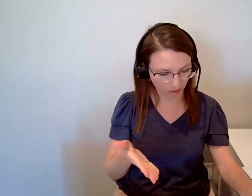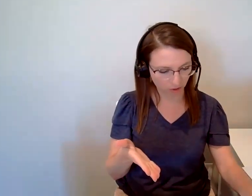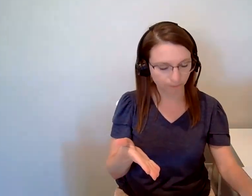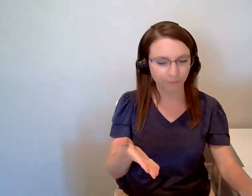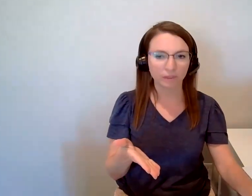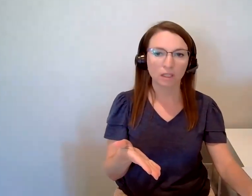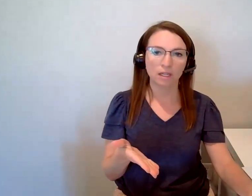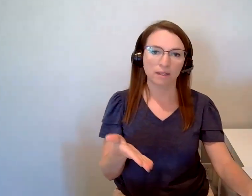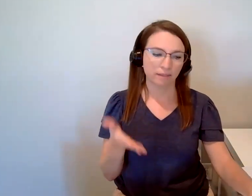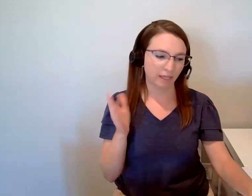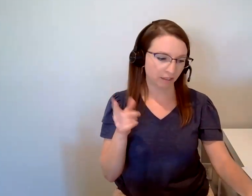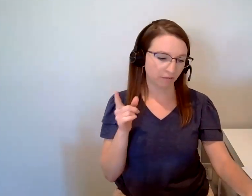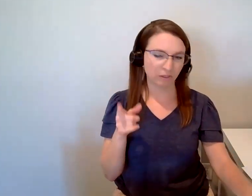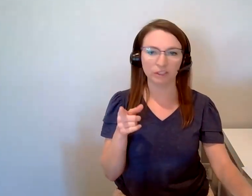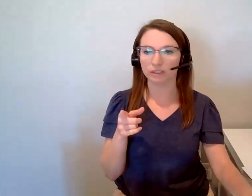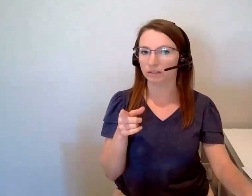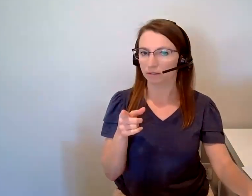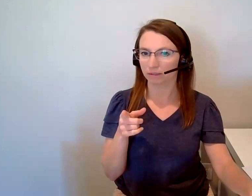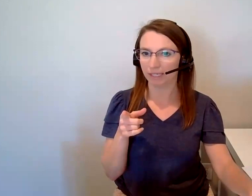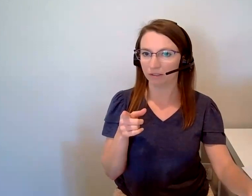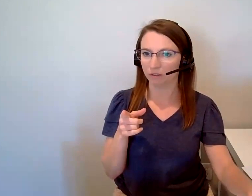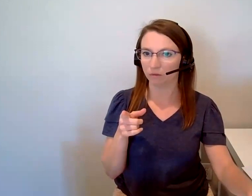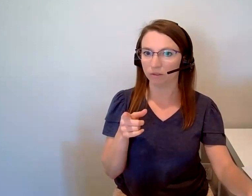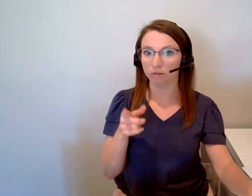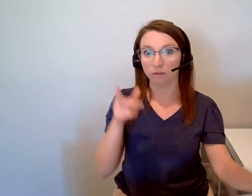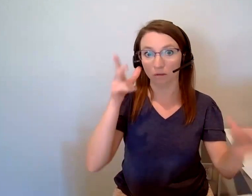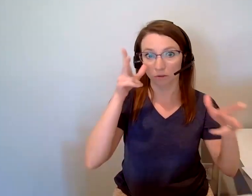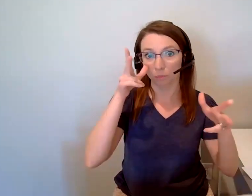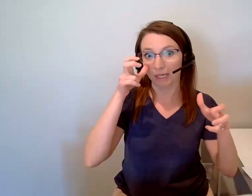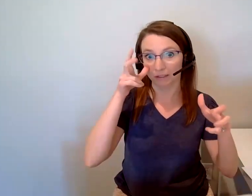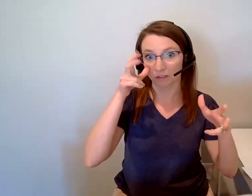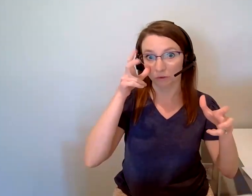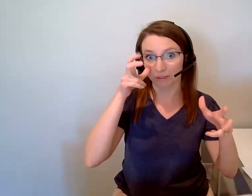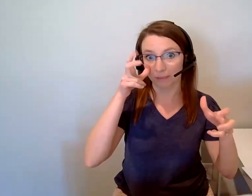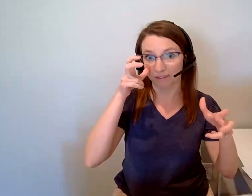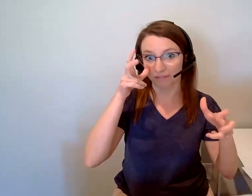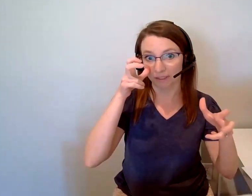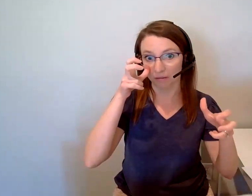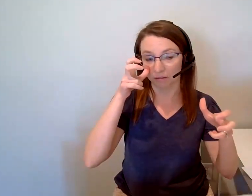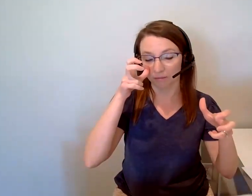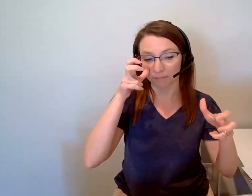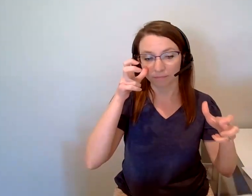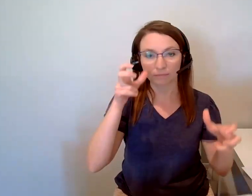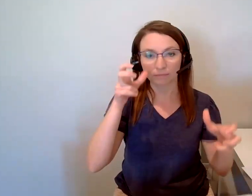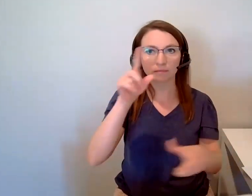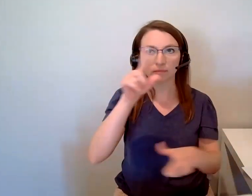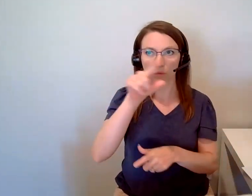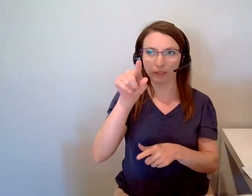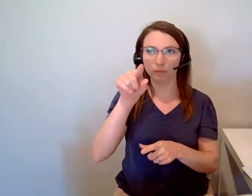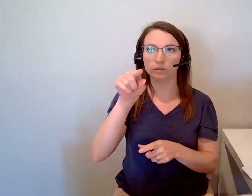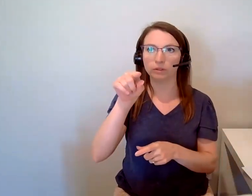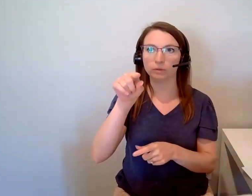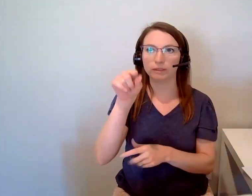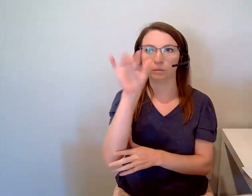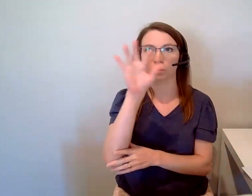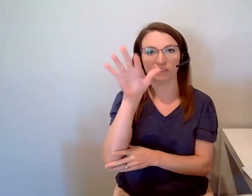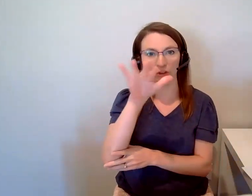backslash. That is a very good site to go to also practice your receptive skills. What it will do is it will finger spell